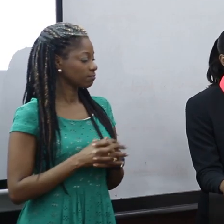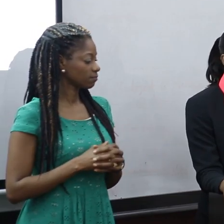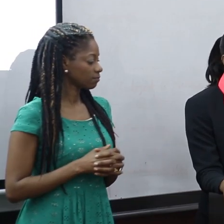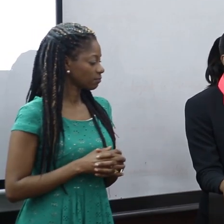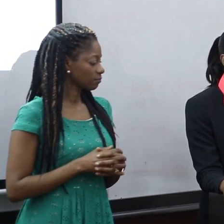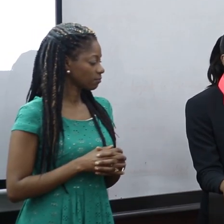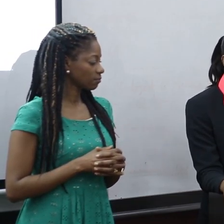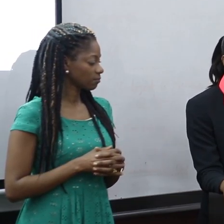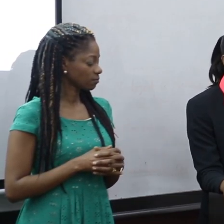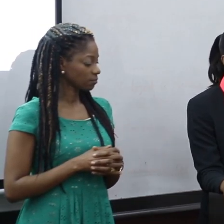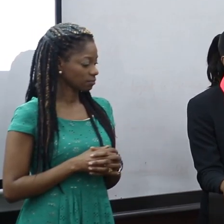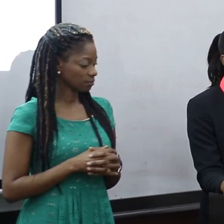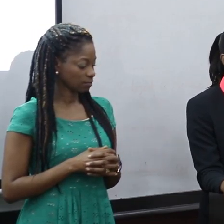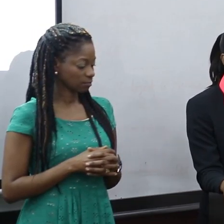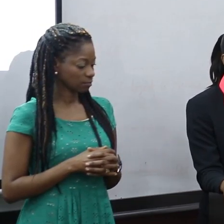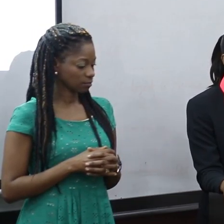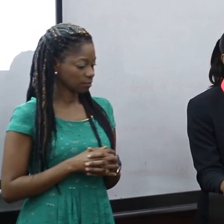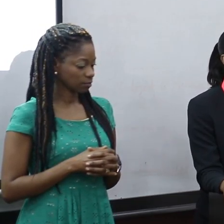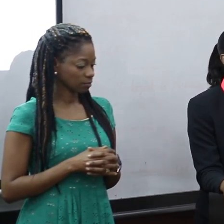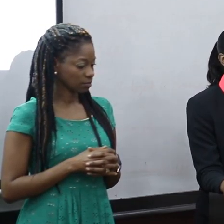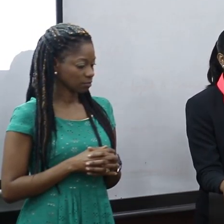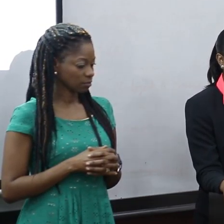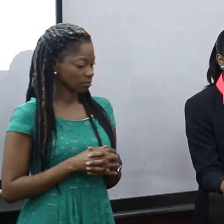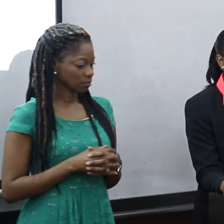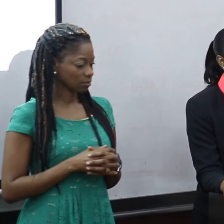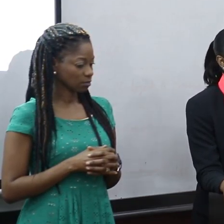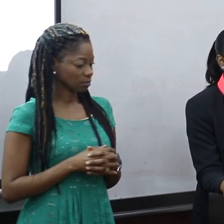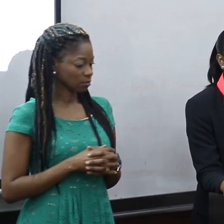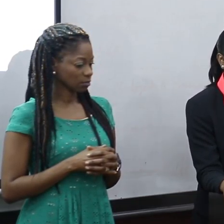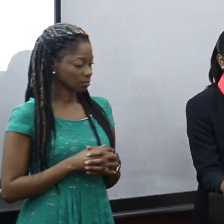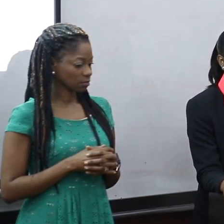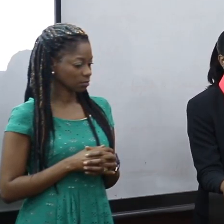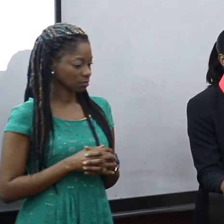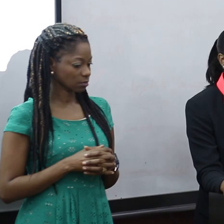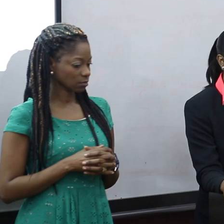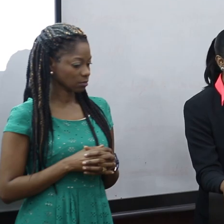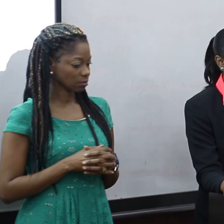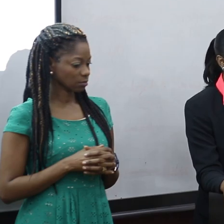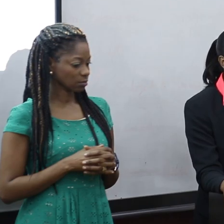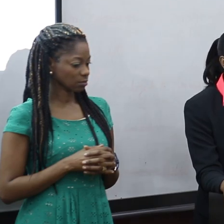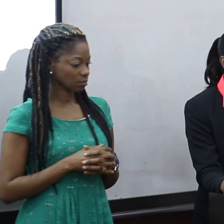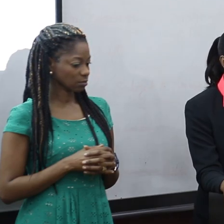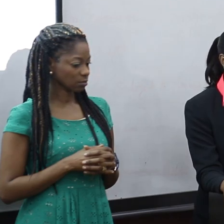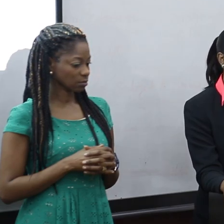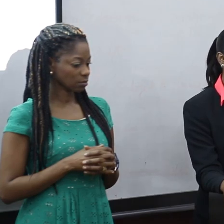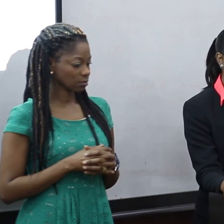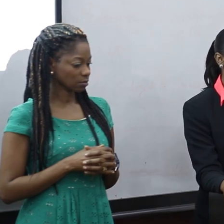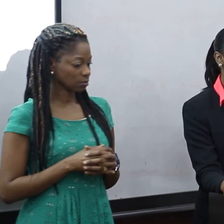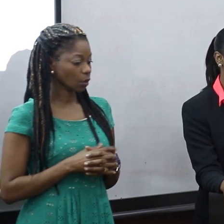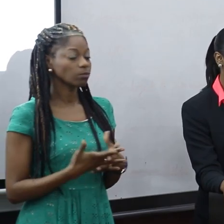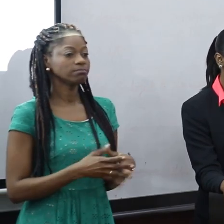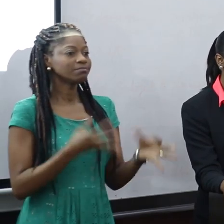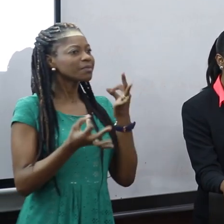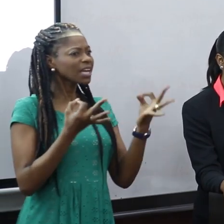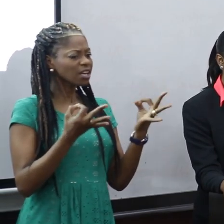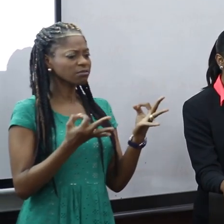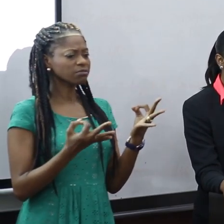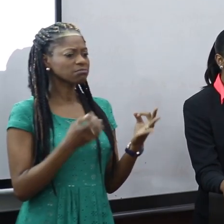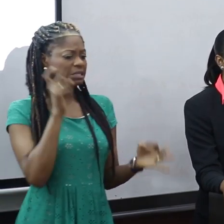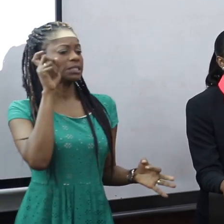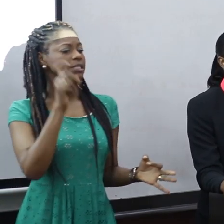achieve genuine equality for persons with disabilities, it is often necessary to adopt a different and higher standard of treatment for such